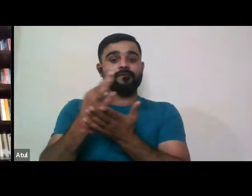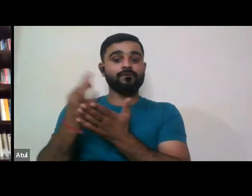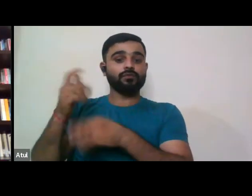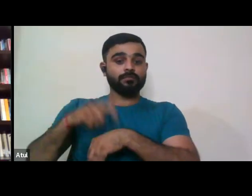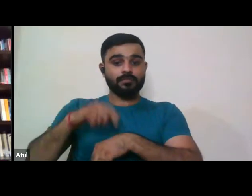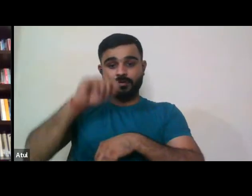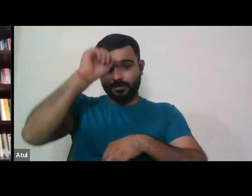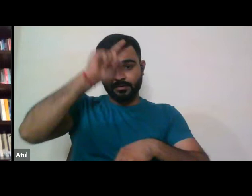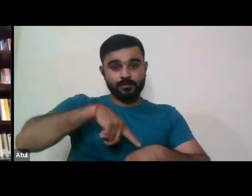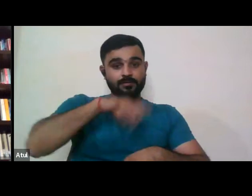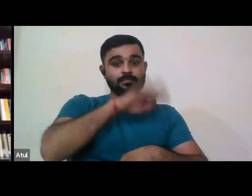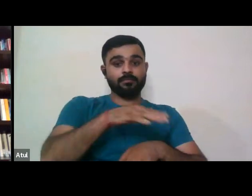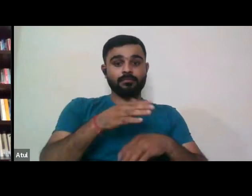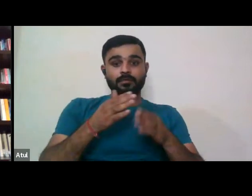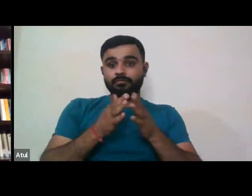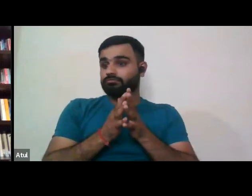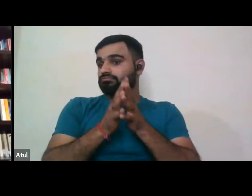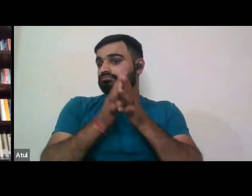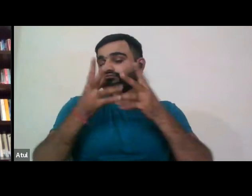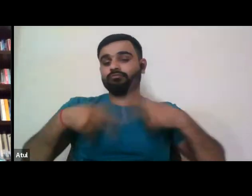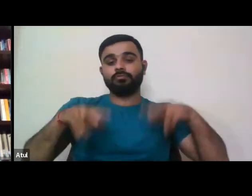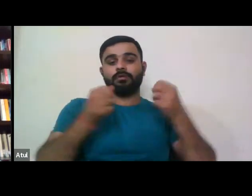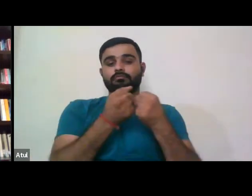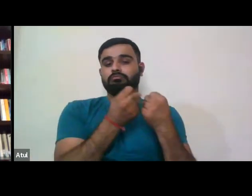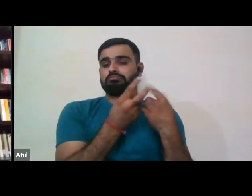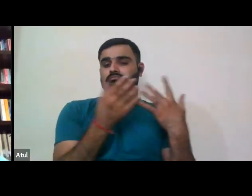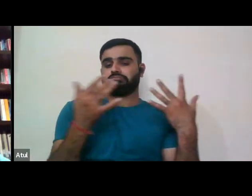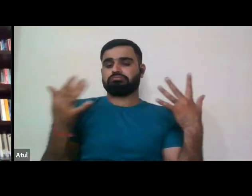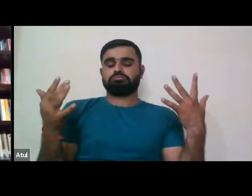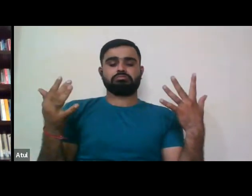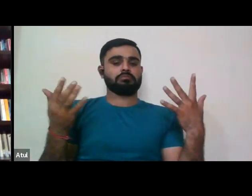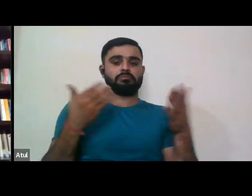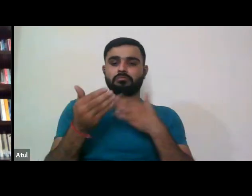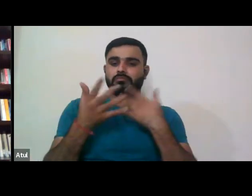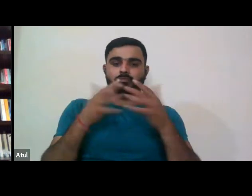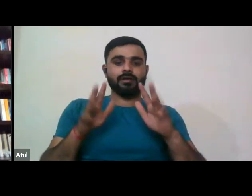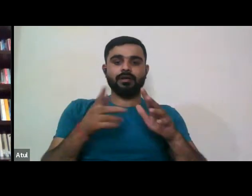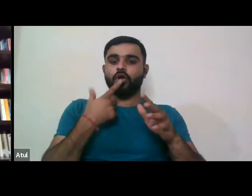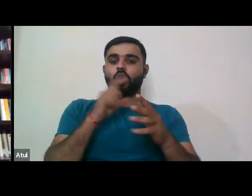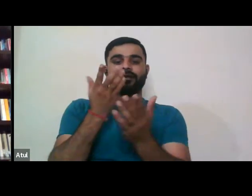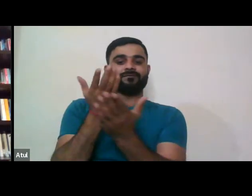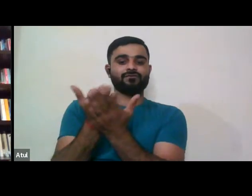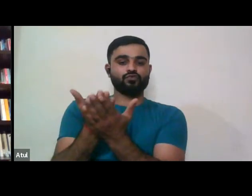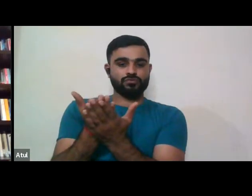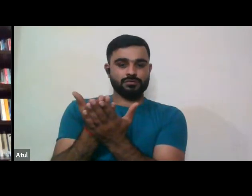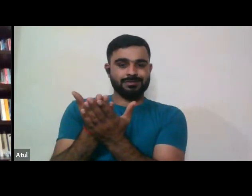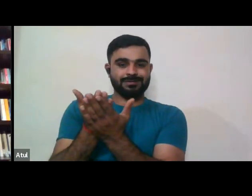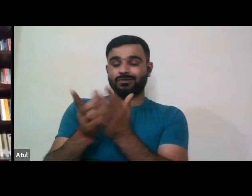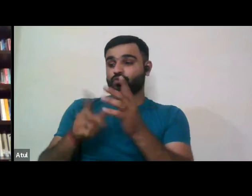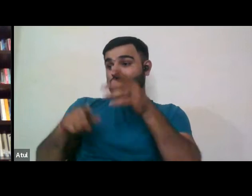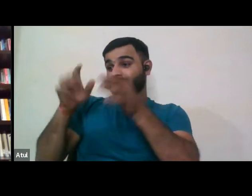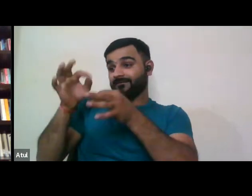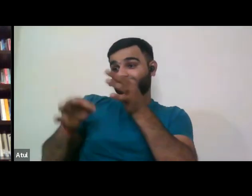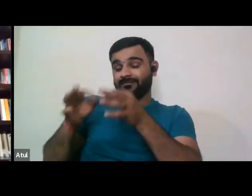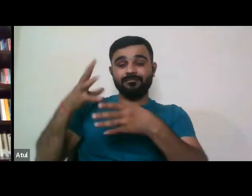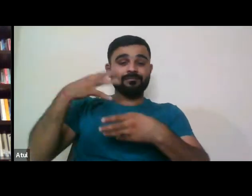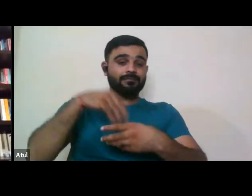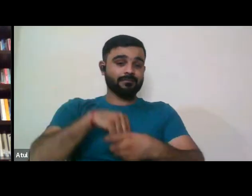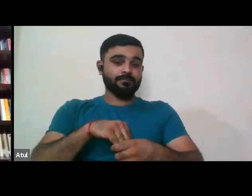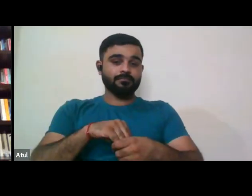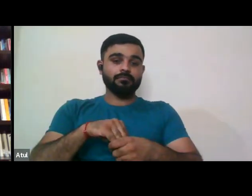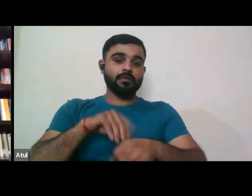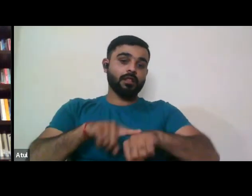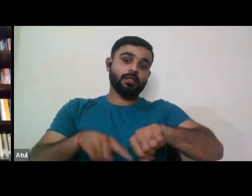Only in India, you have a barrage of lawyers, a dozen odd per case, and each of whom end up taking at least an